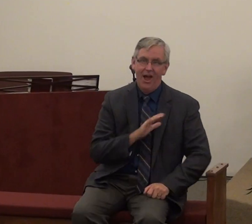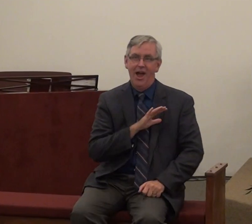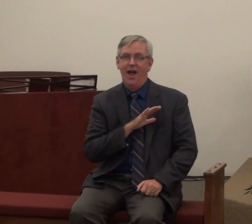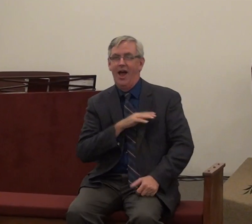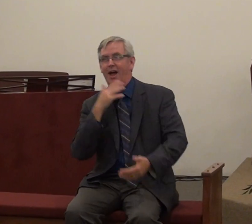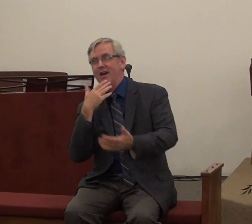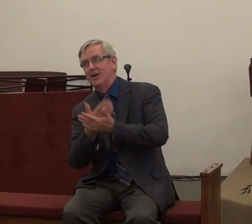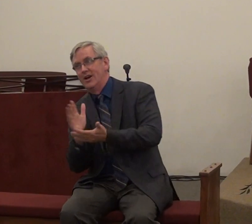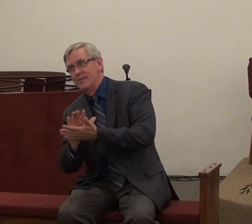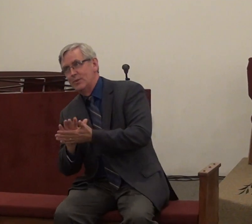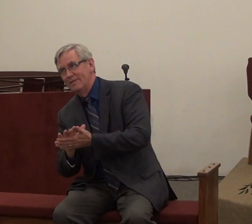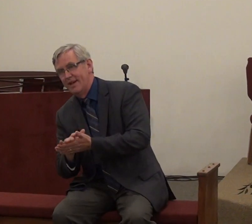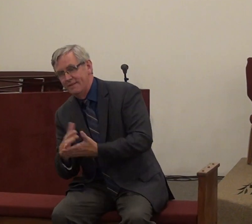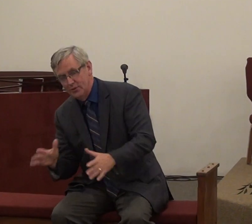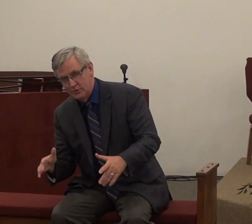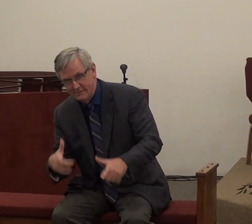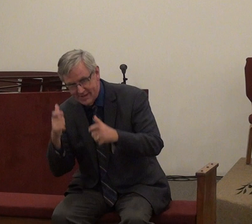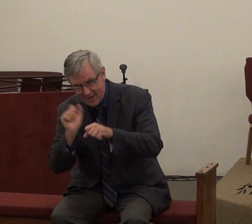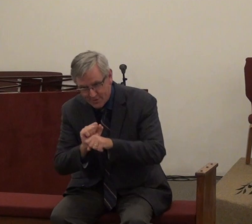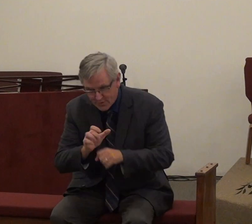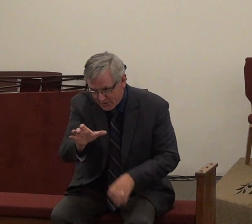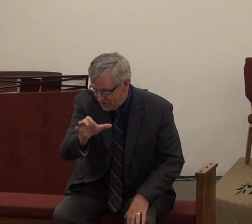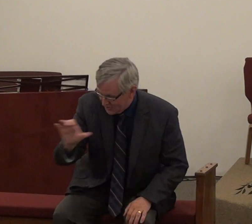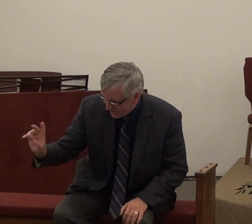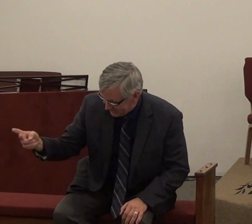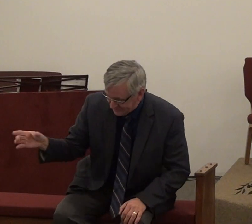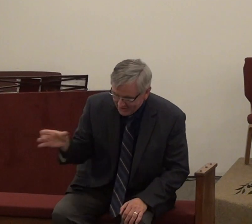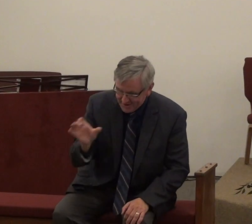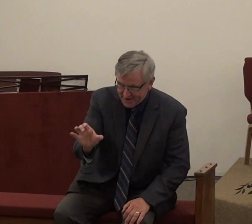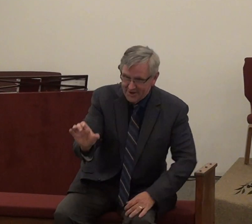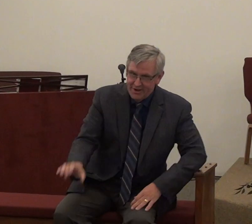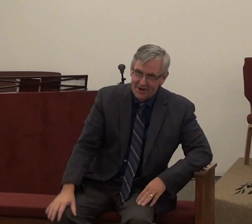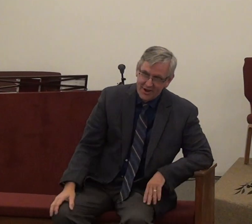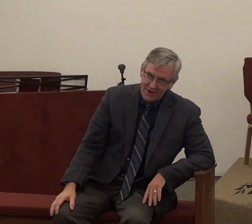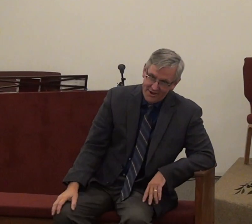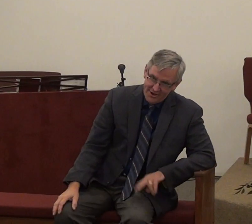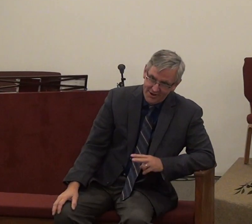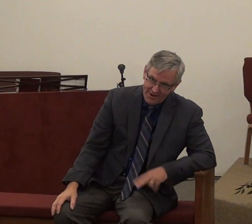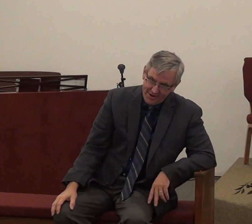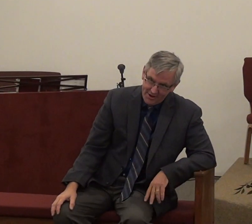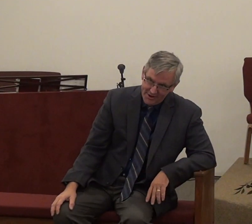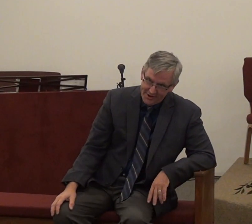Put on the TV, and first video, and it's a good movie. And then you put in the second one,